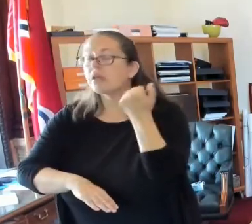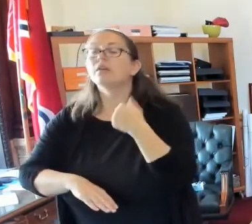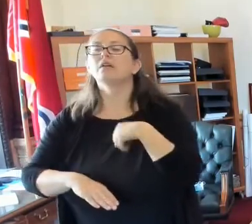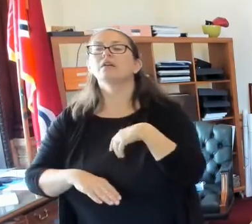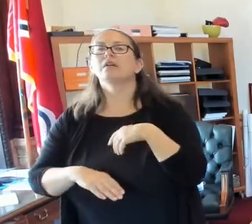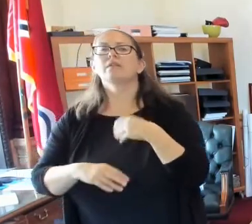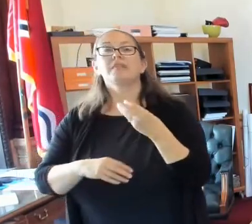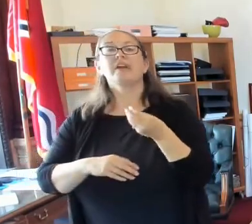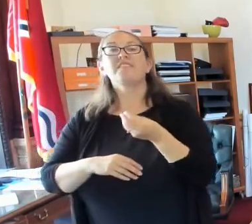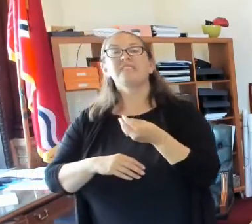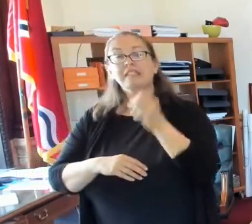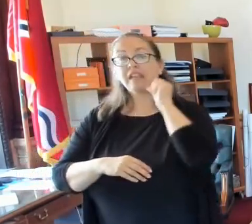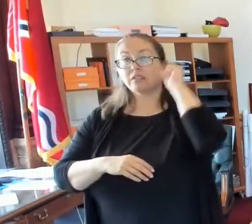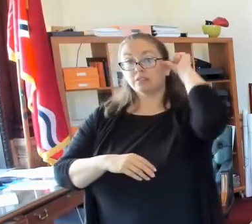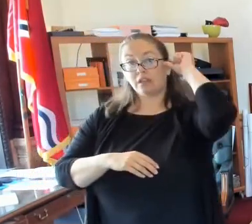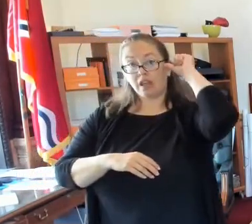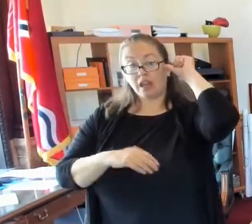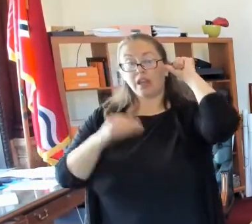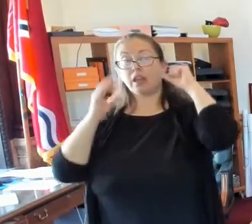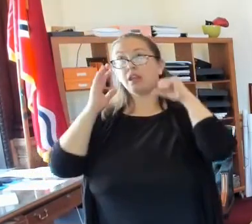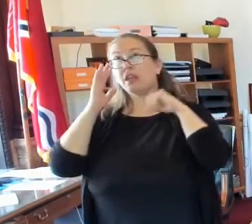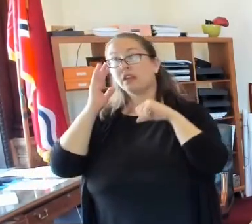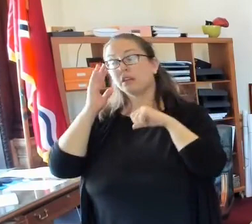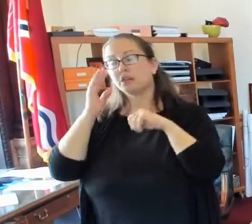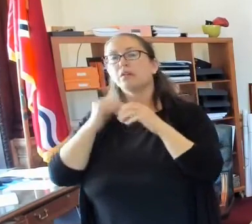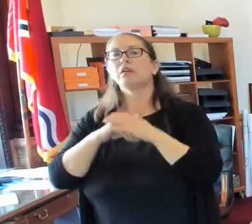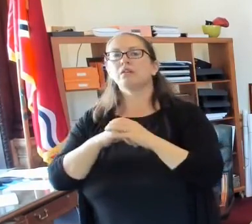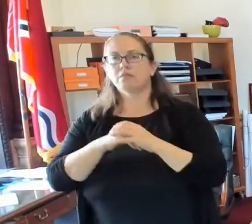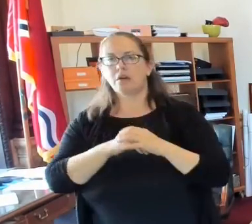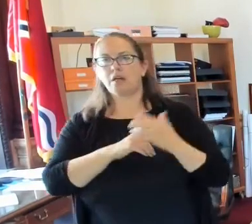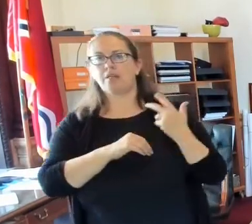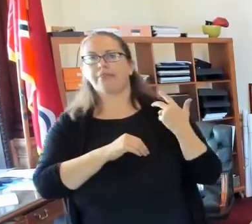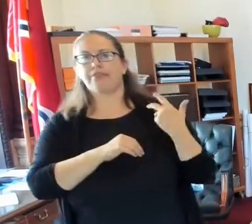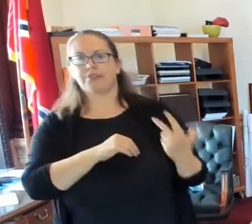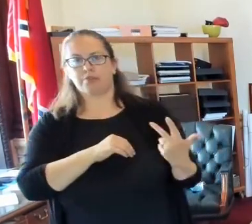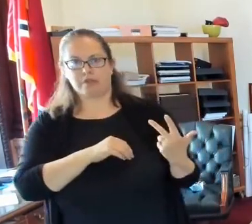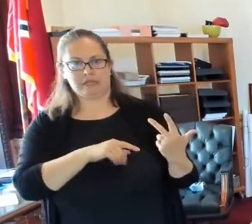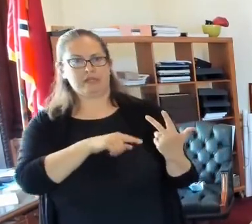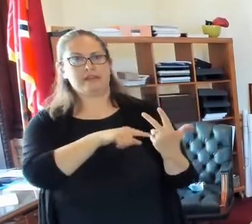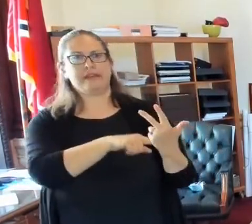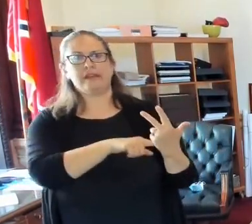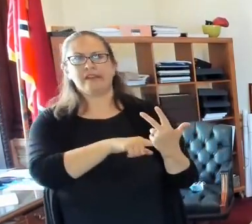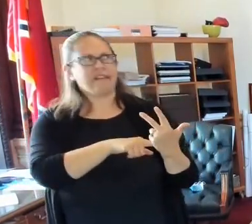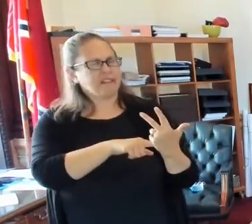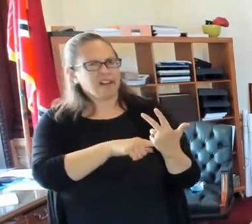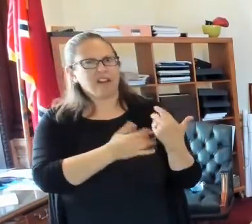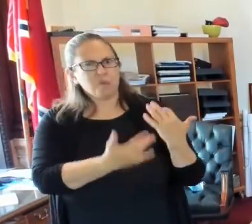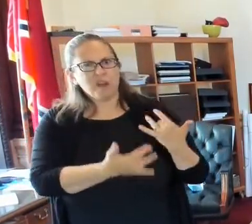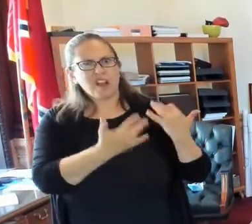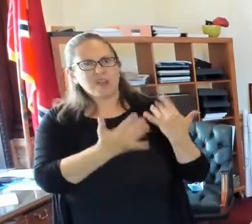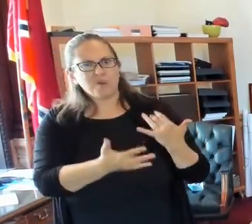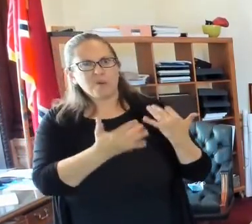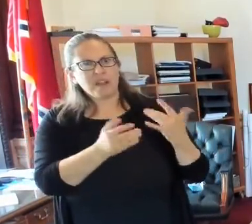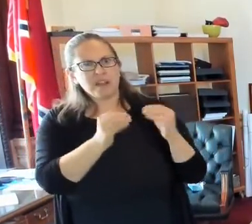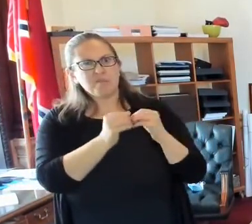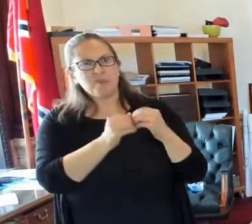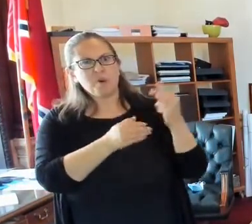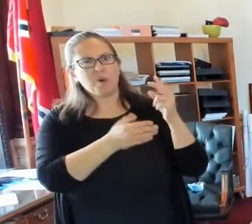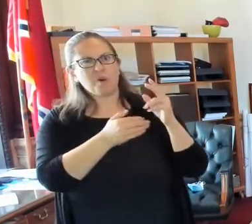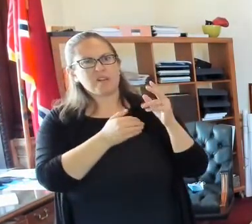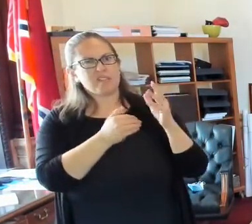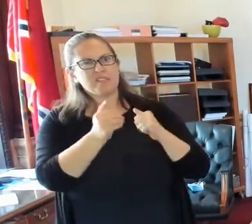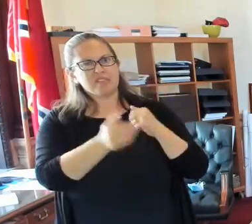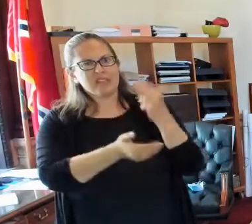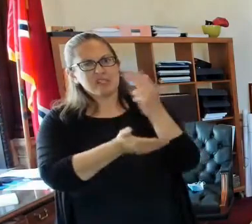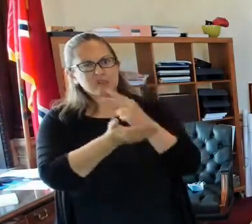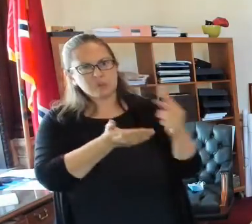Yesterday, for example, we had three cases that looks like they were over 2 weeks old. Three of the